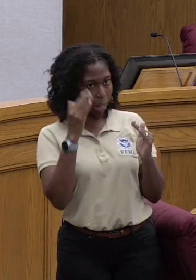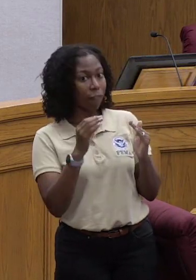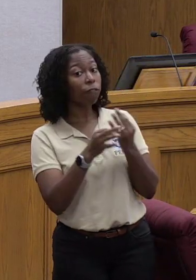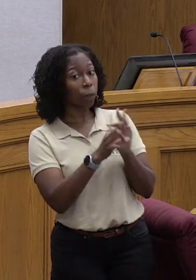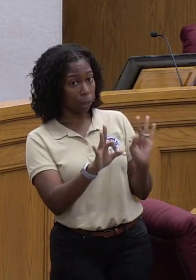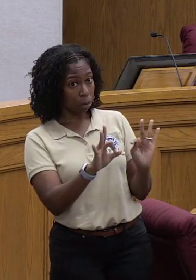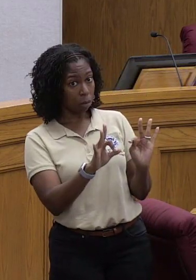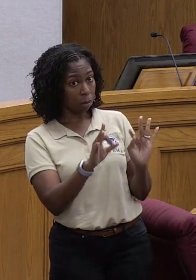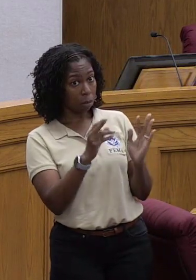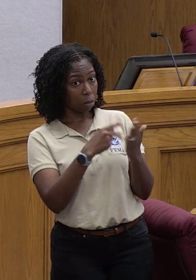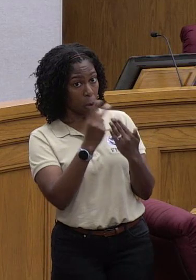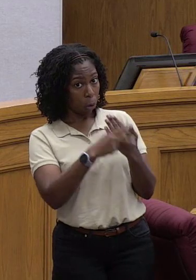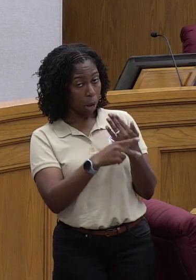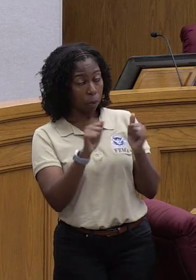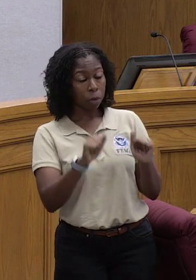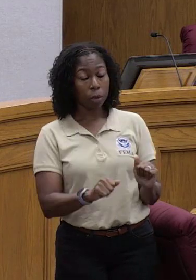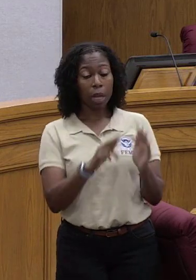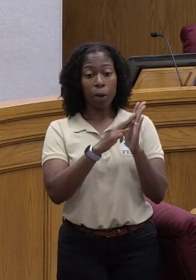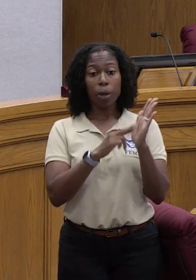so online at